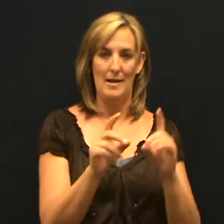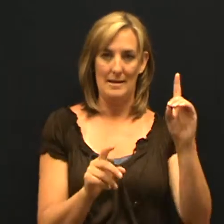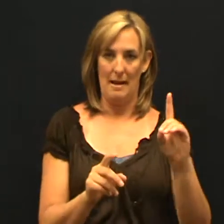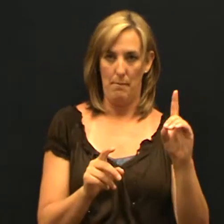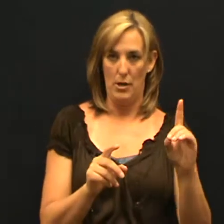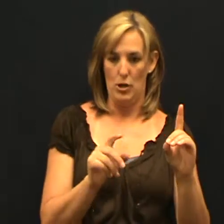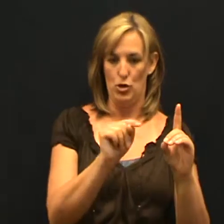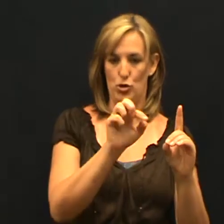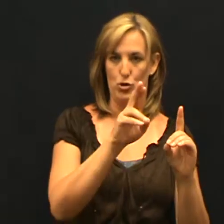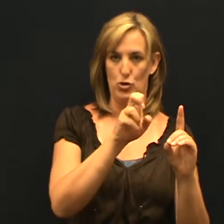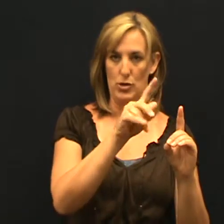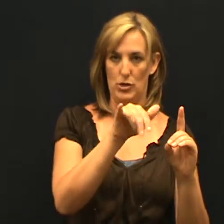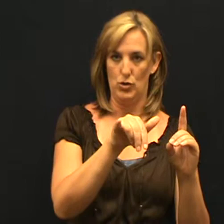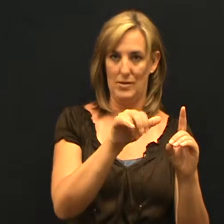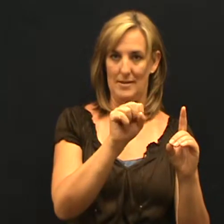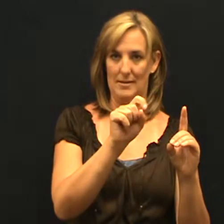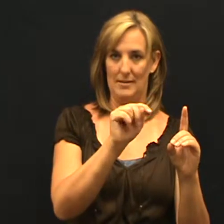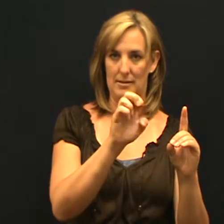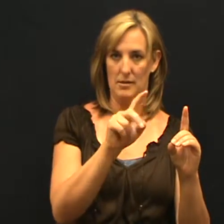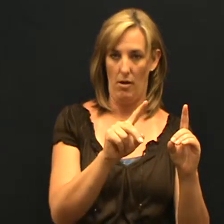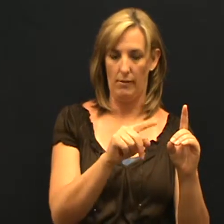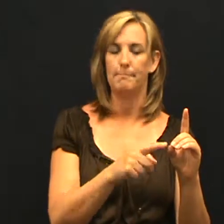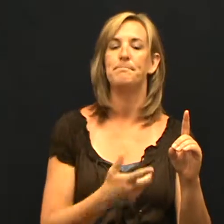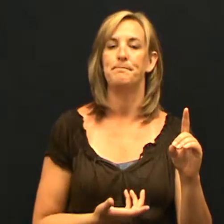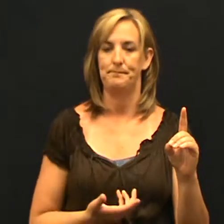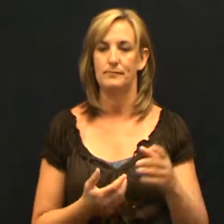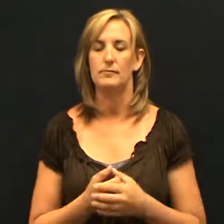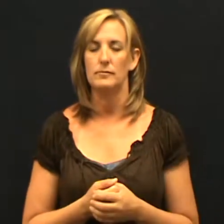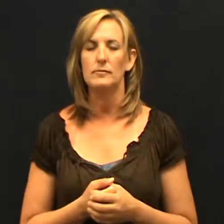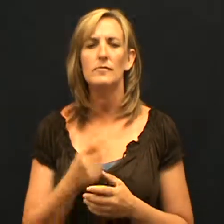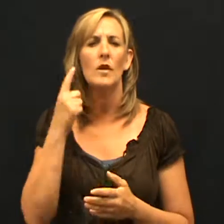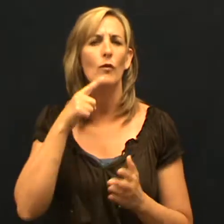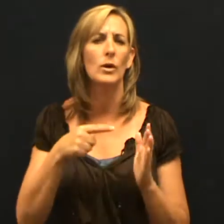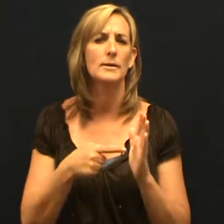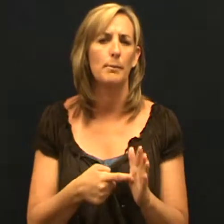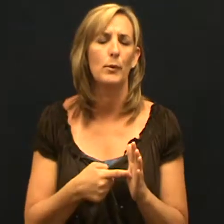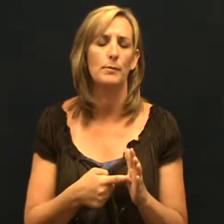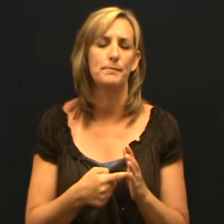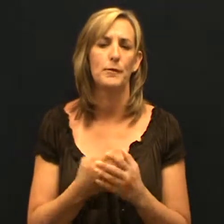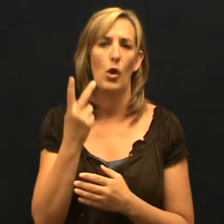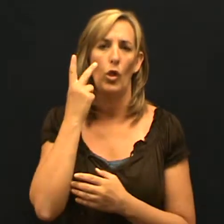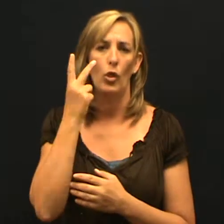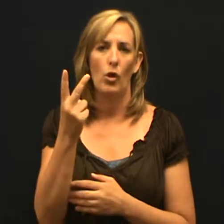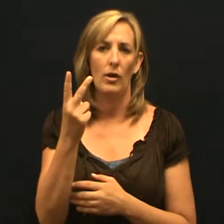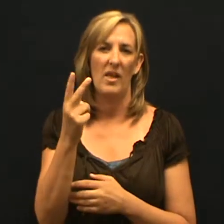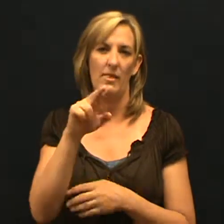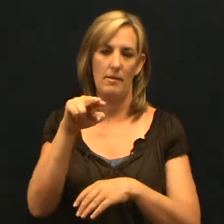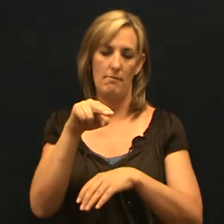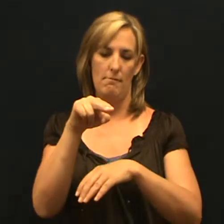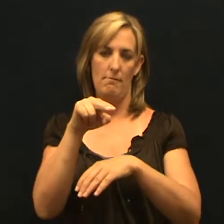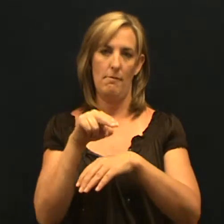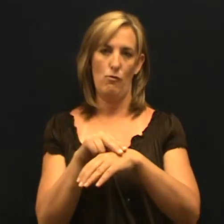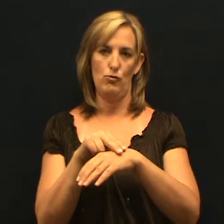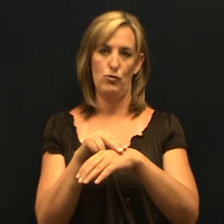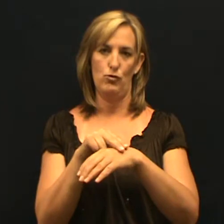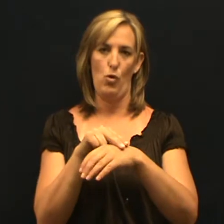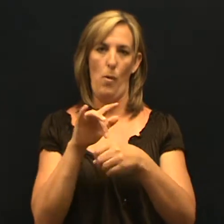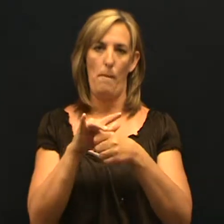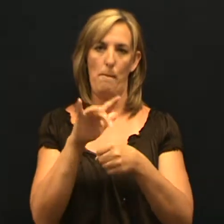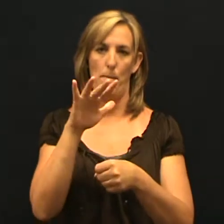So for our example, let's take a look at the repurchase of stock. National Beverage reacquired 50,000 shares of